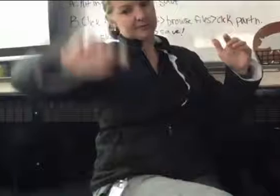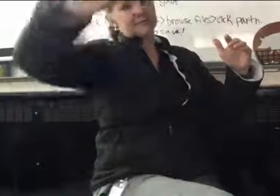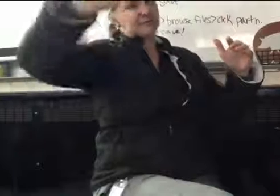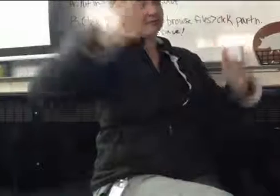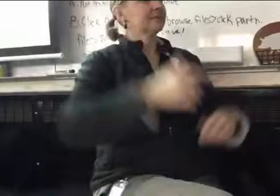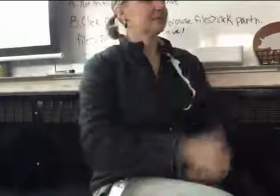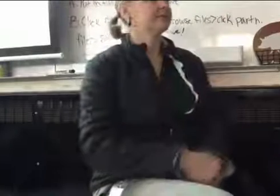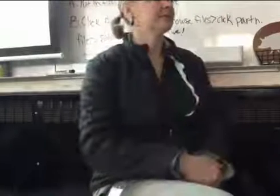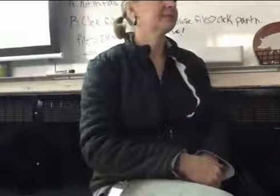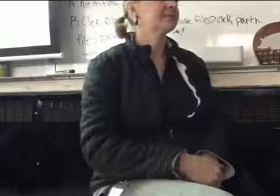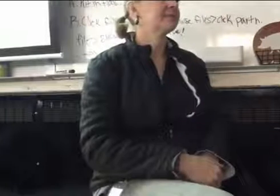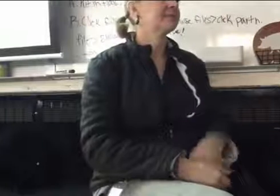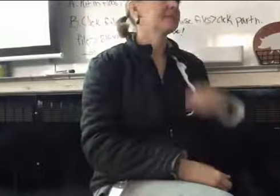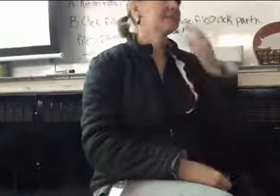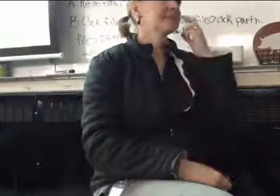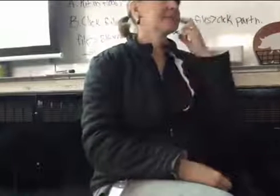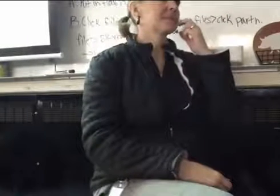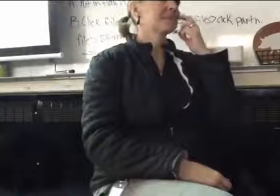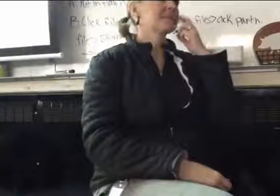and the South.